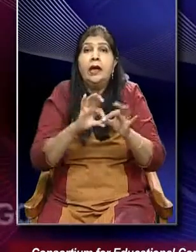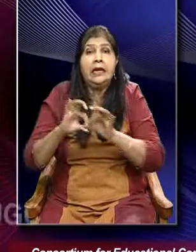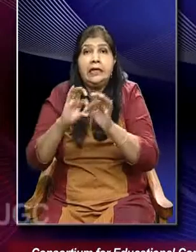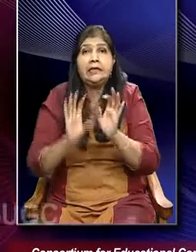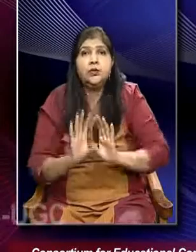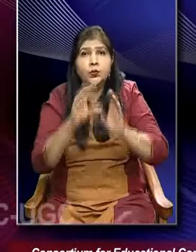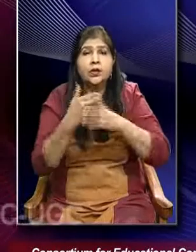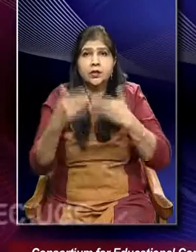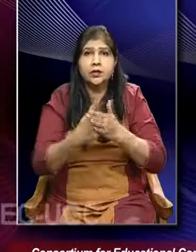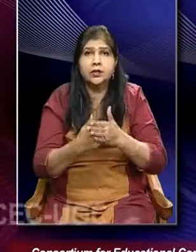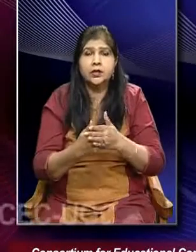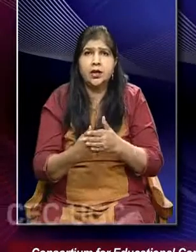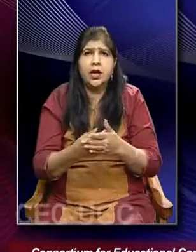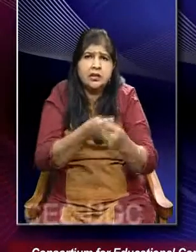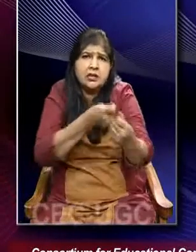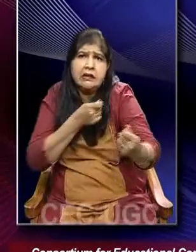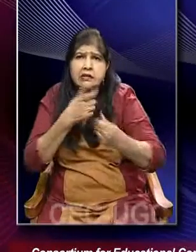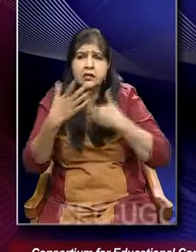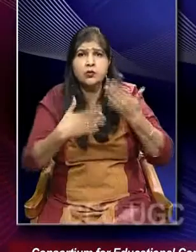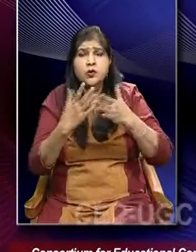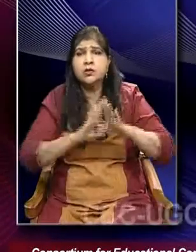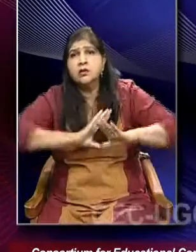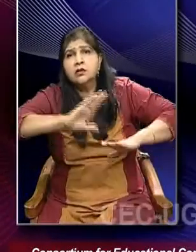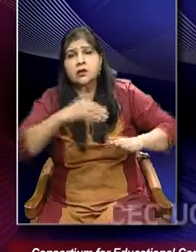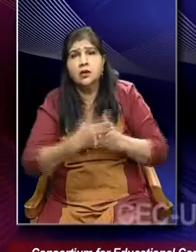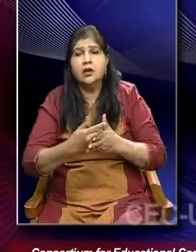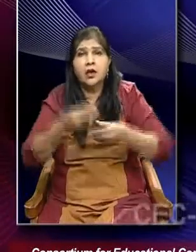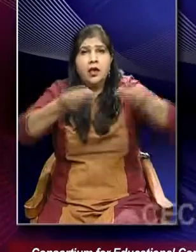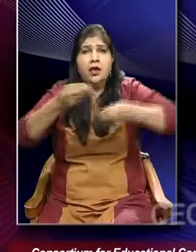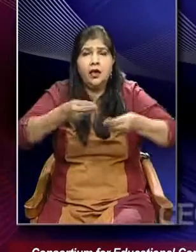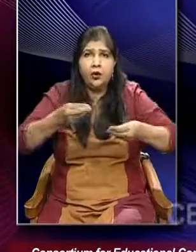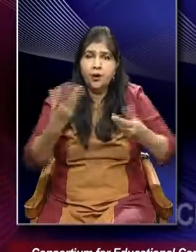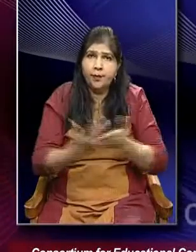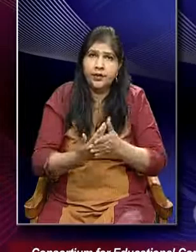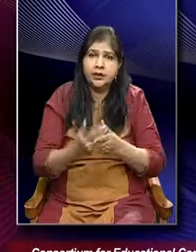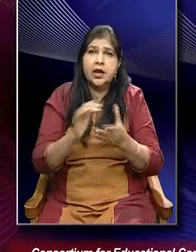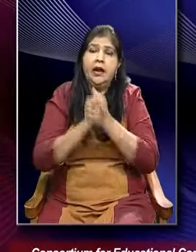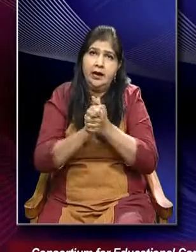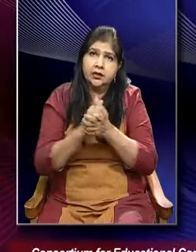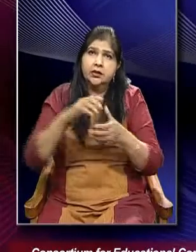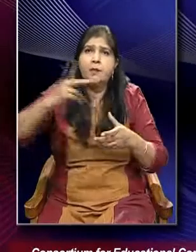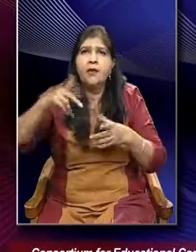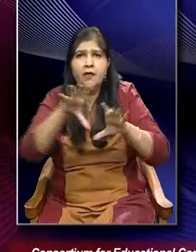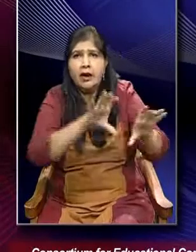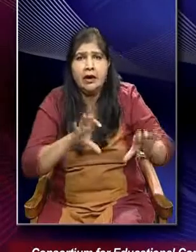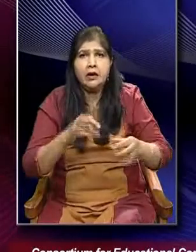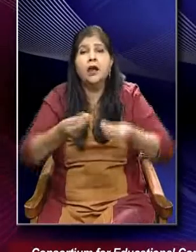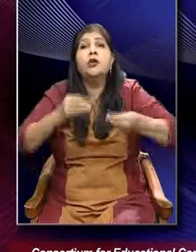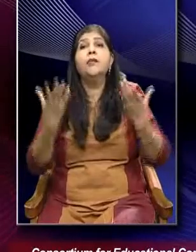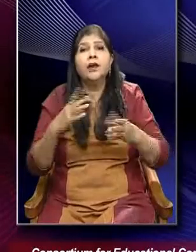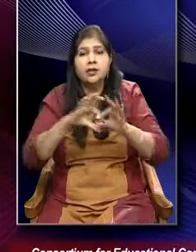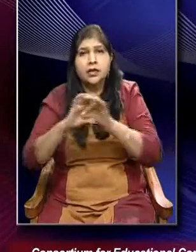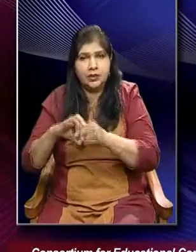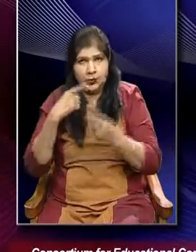intensification and stretching of economic relations. As